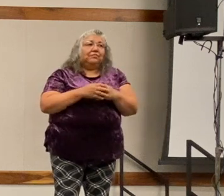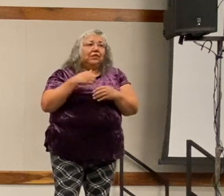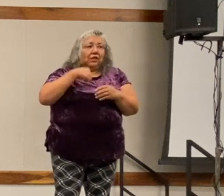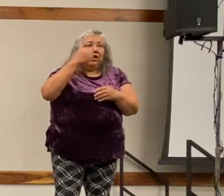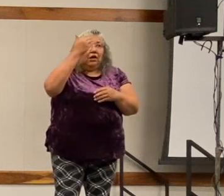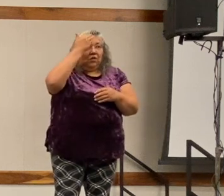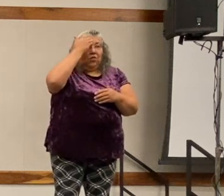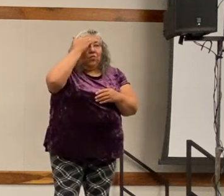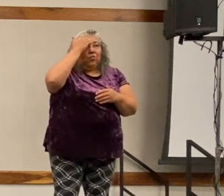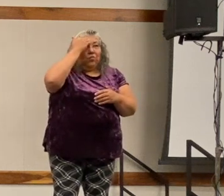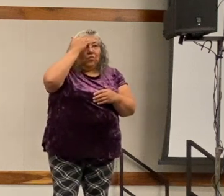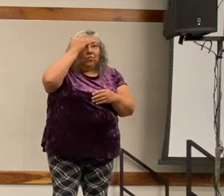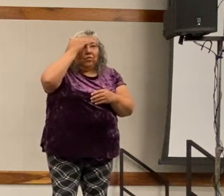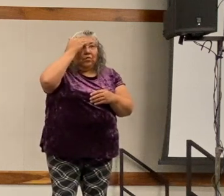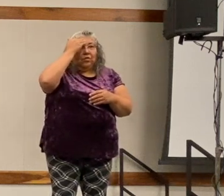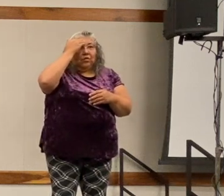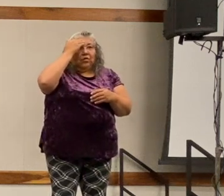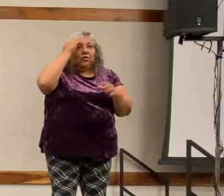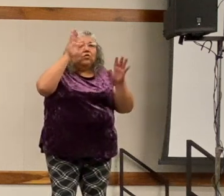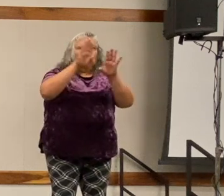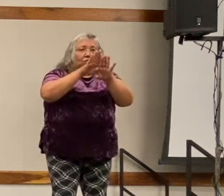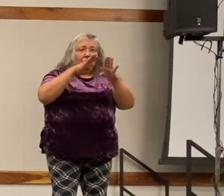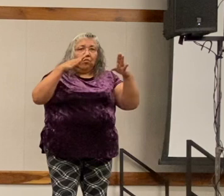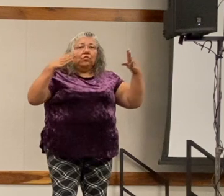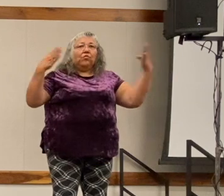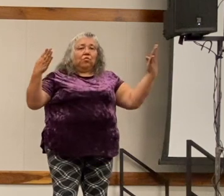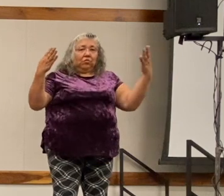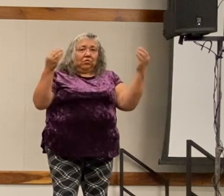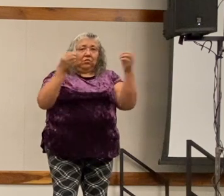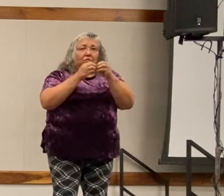know that you open doors more. Amen.